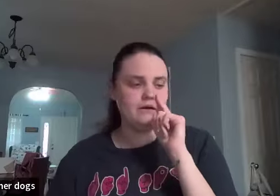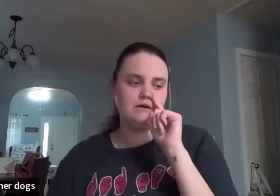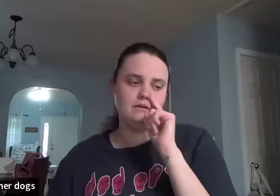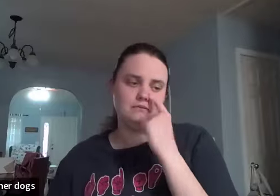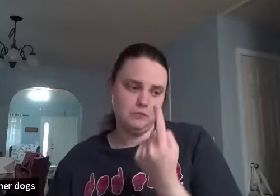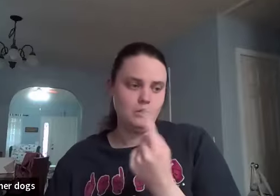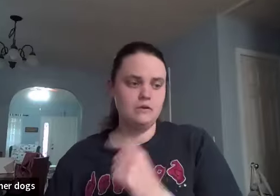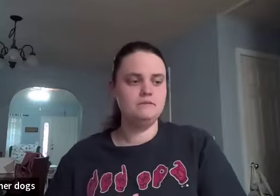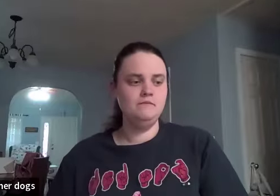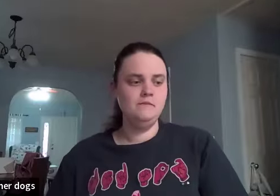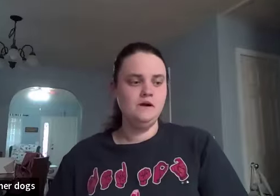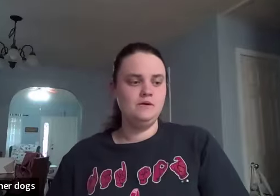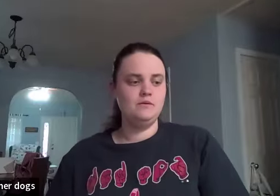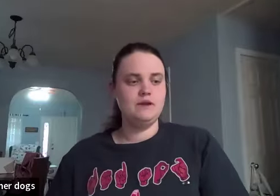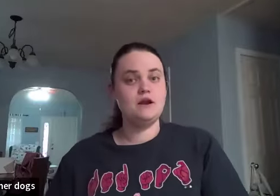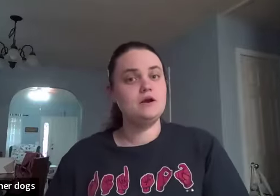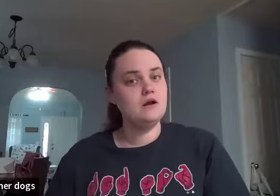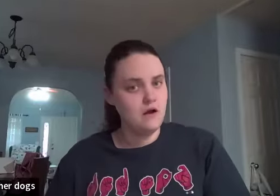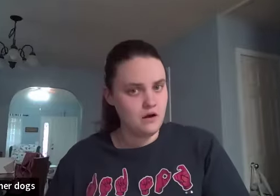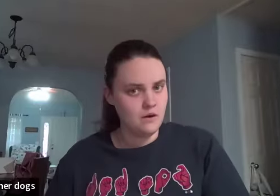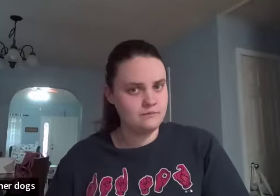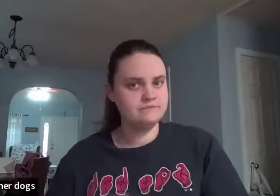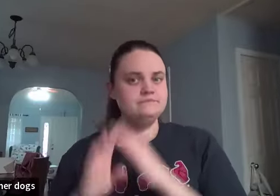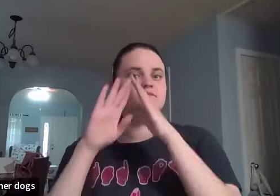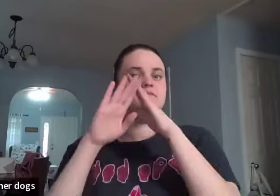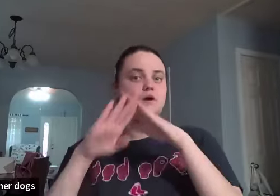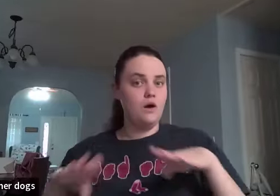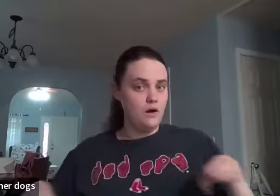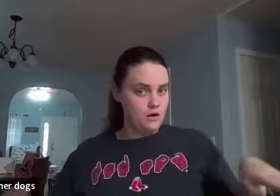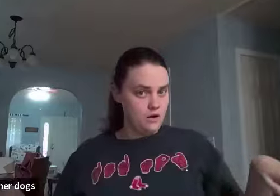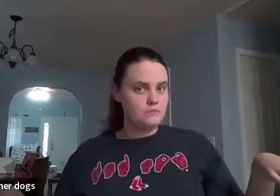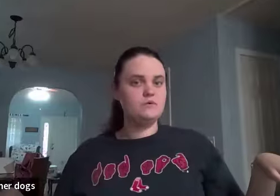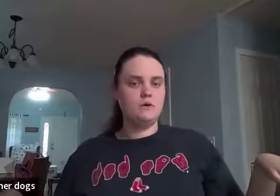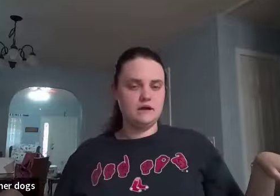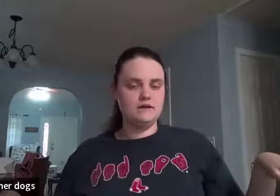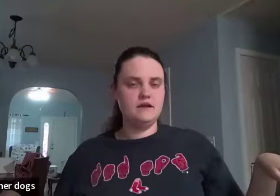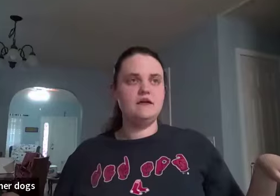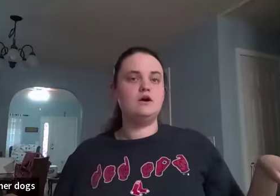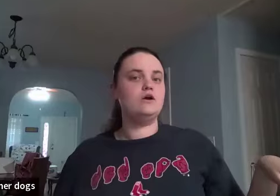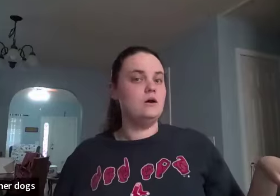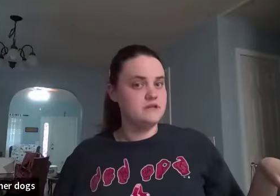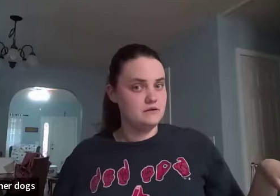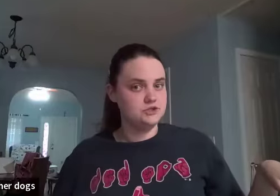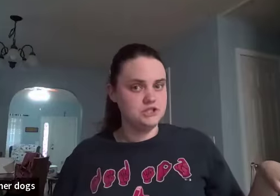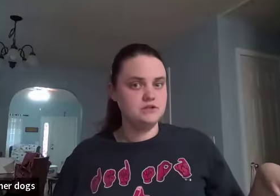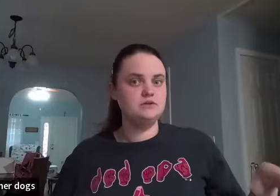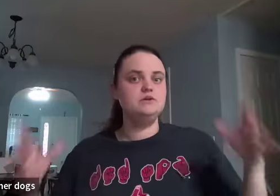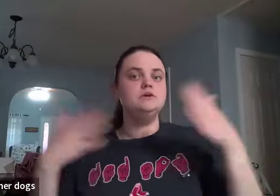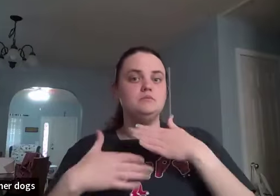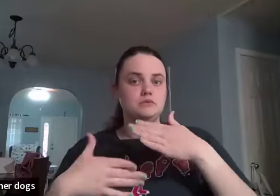bored, bored. We had our calm, calm, quiet, and then our calm down, chill,